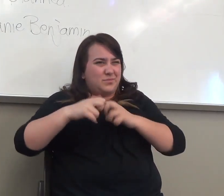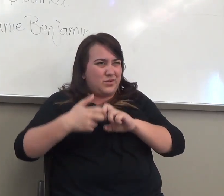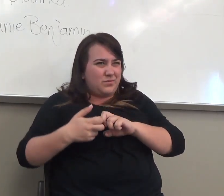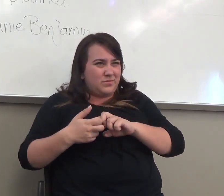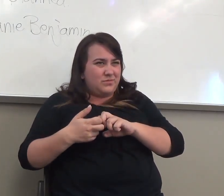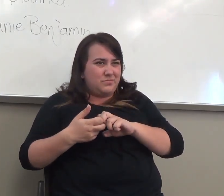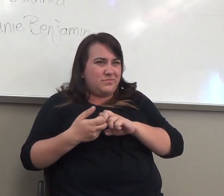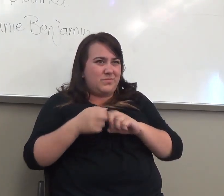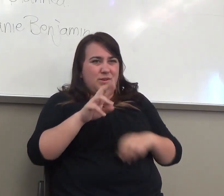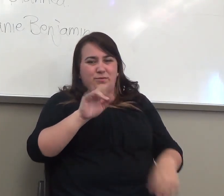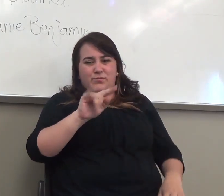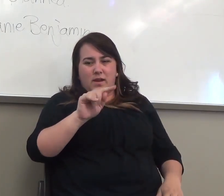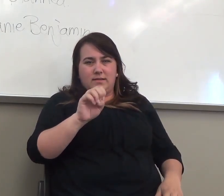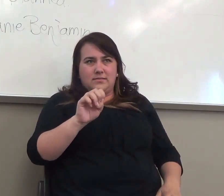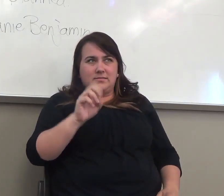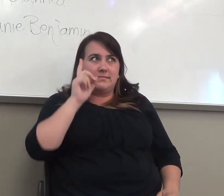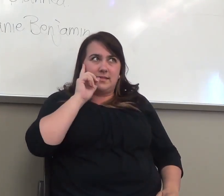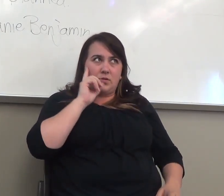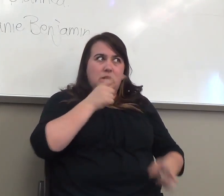with this, is